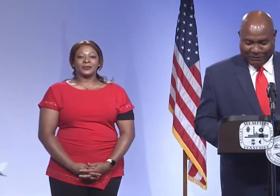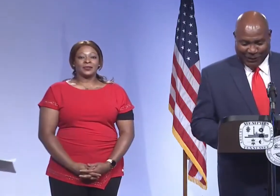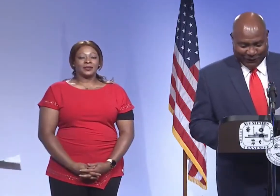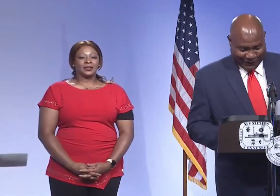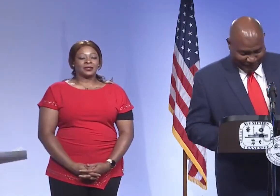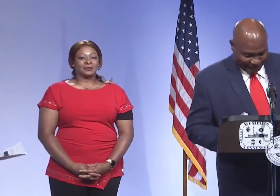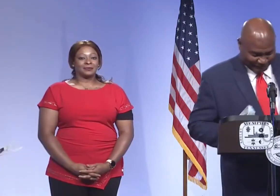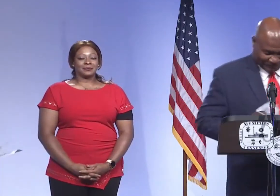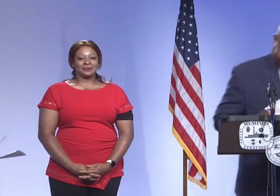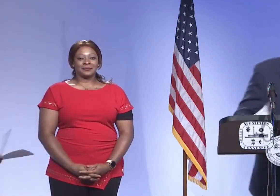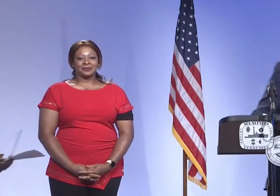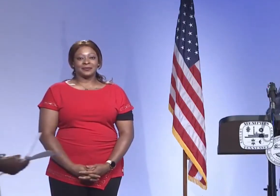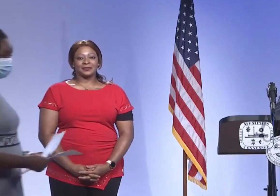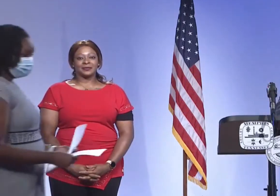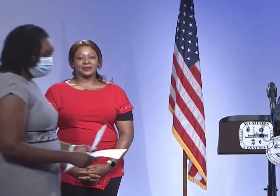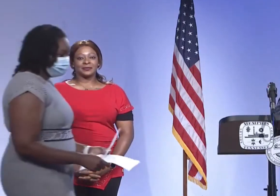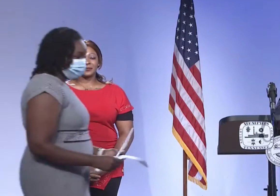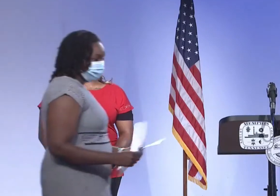the podium?